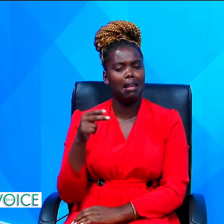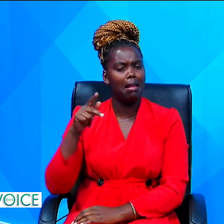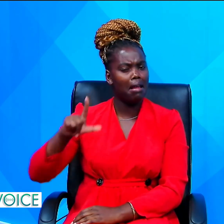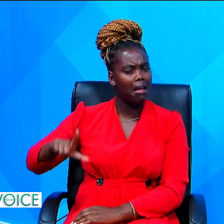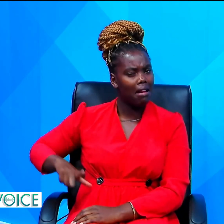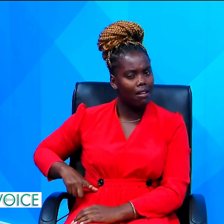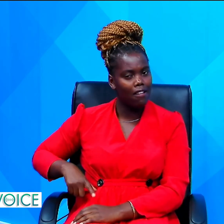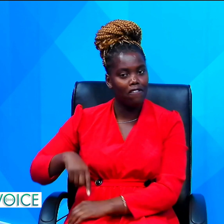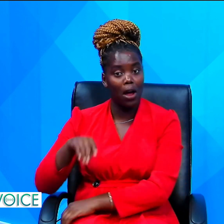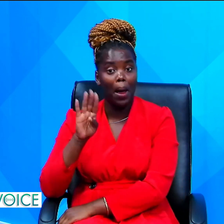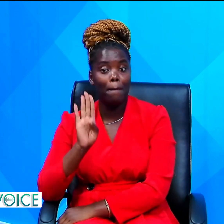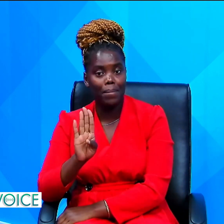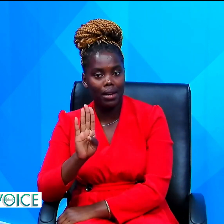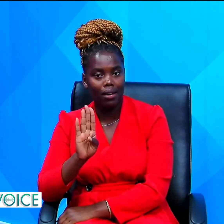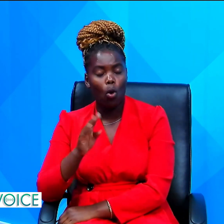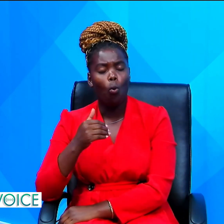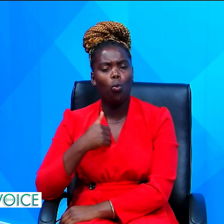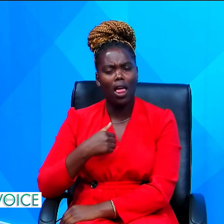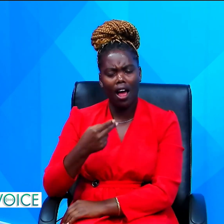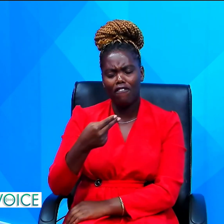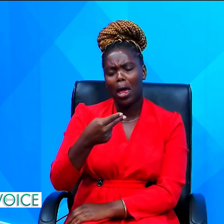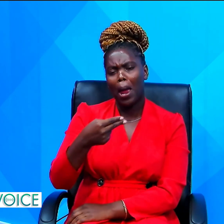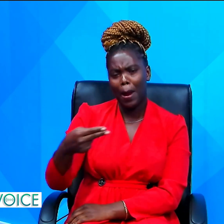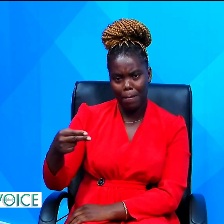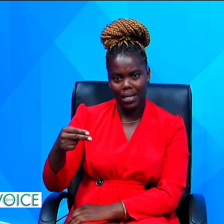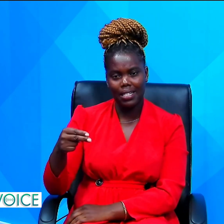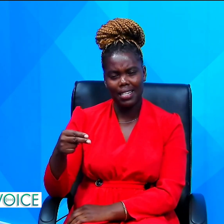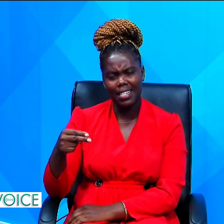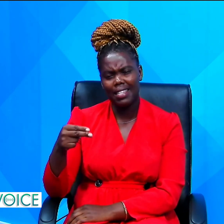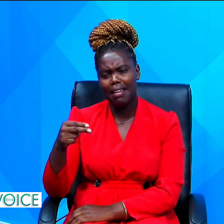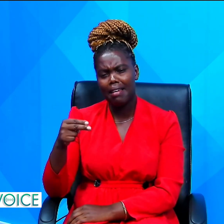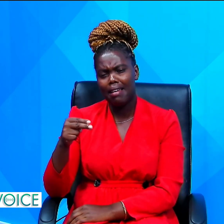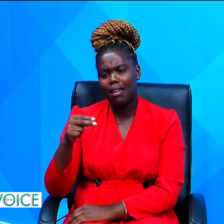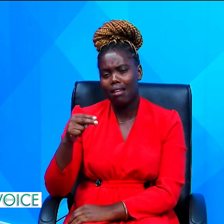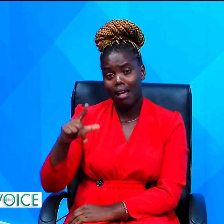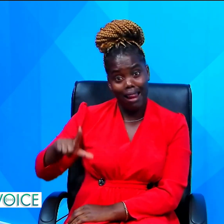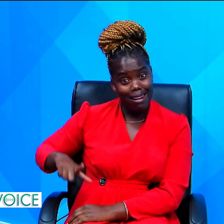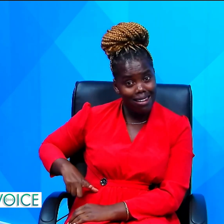hepatitis B, and also we have hepatitis C.